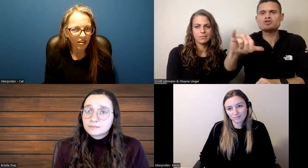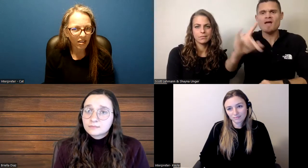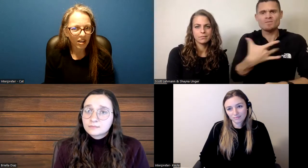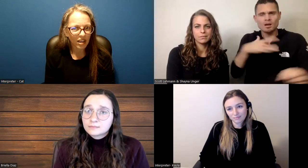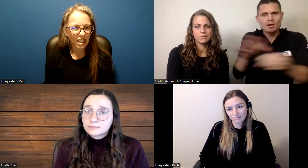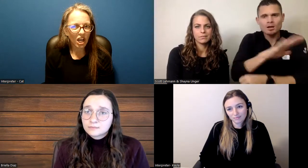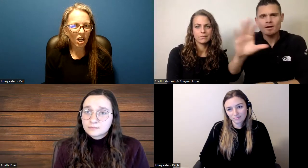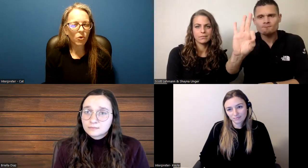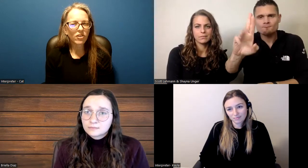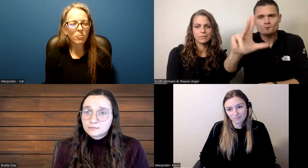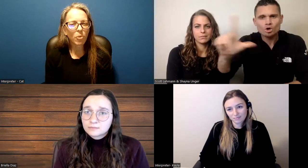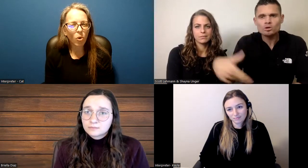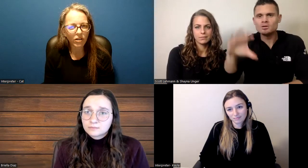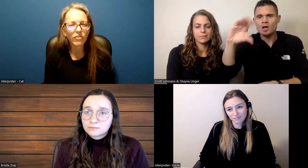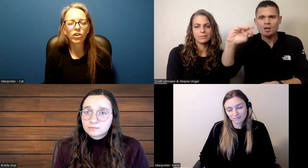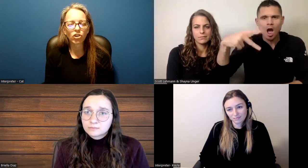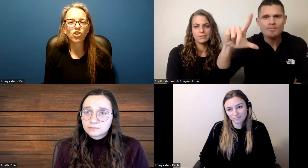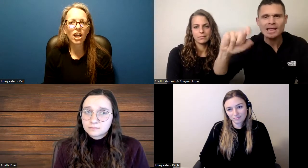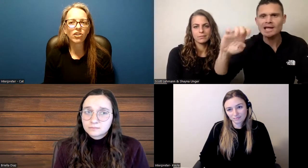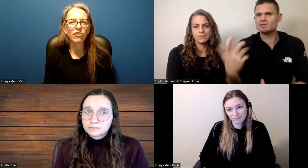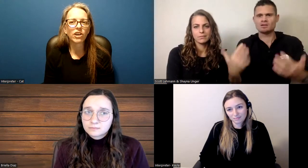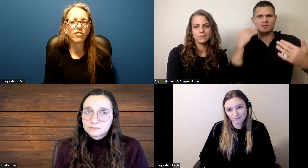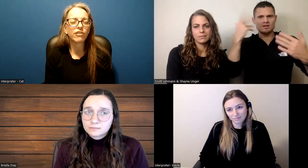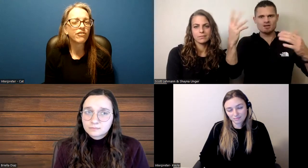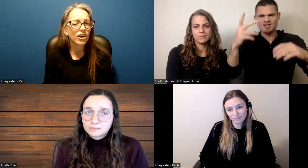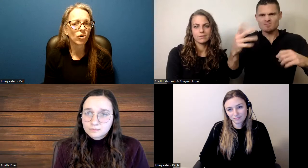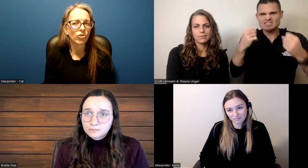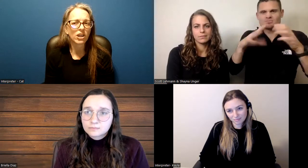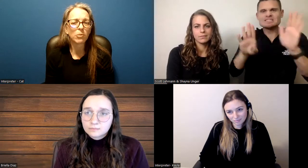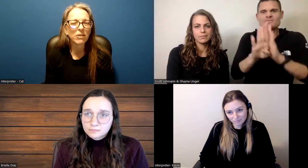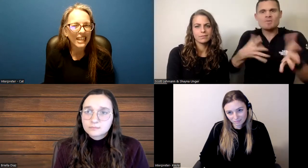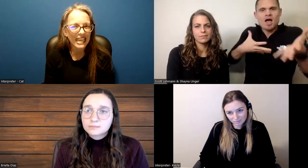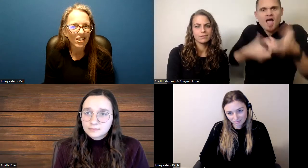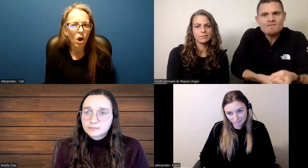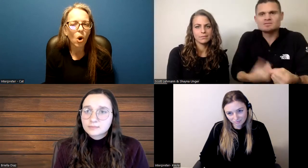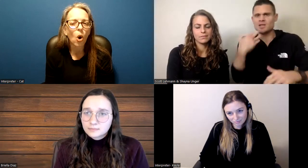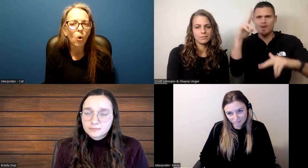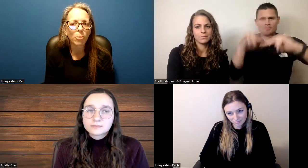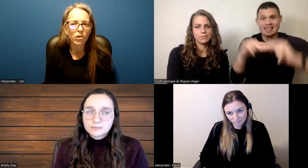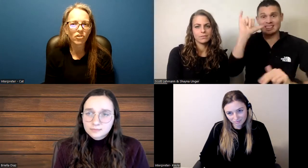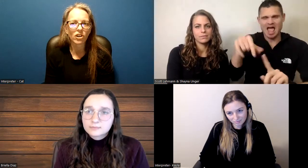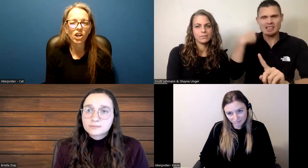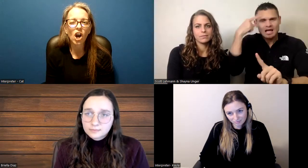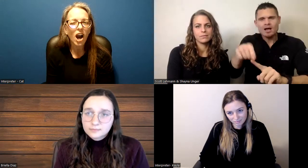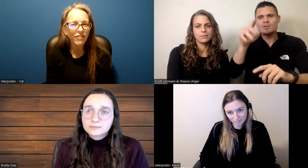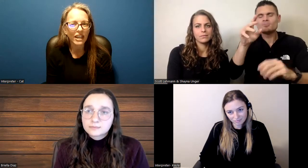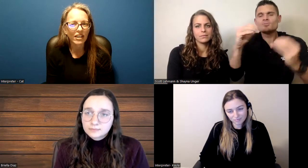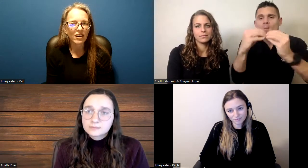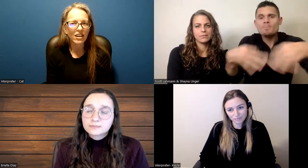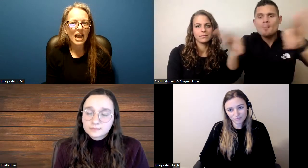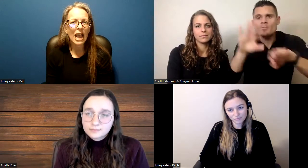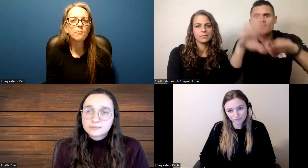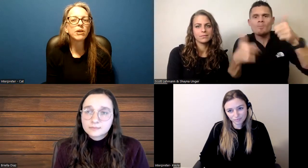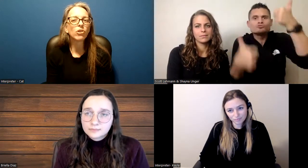foundation. You know, what's important for your child to feel fulfilled, complete, a whole person,